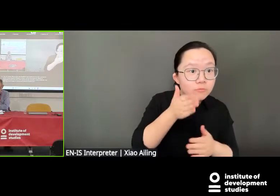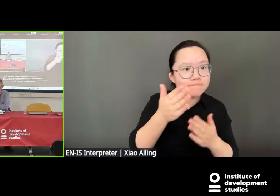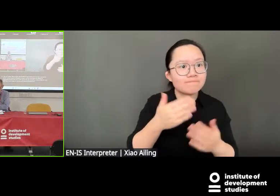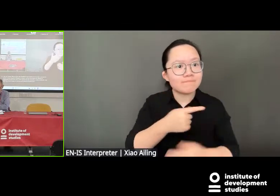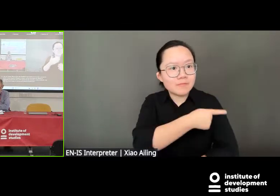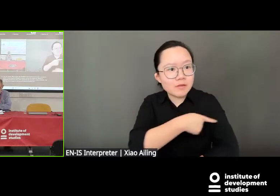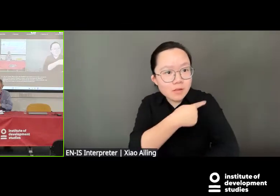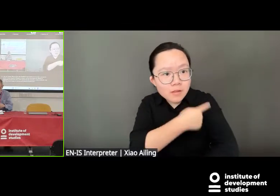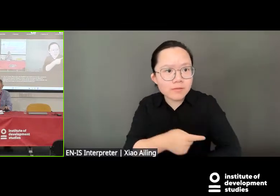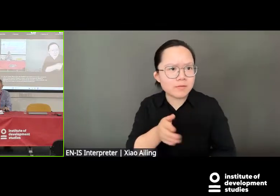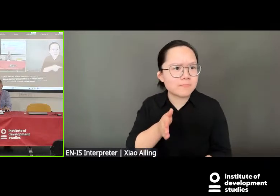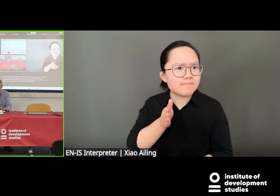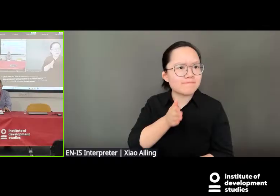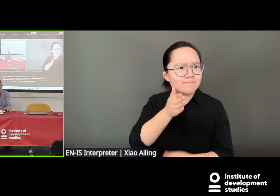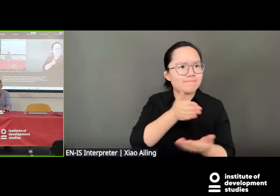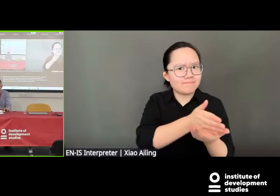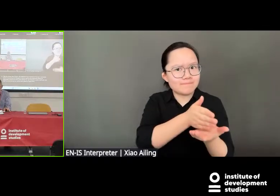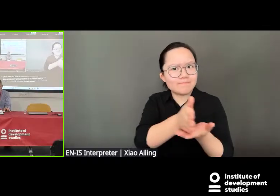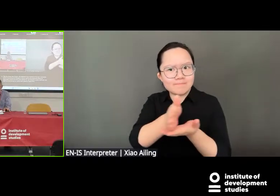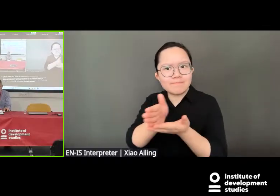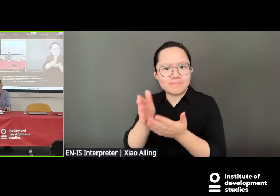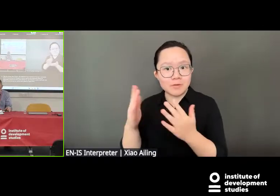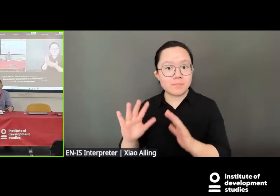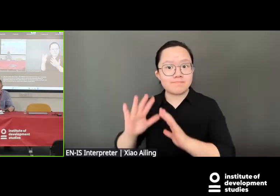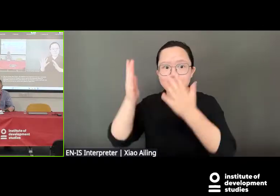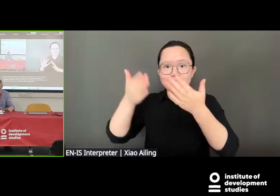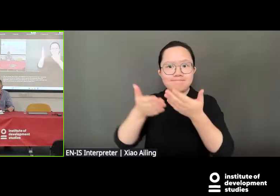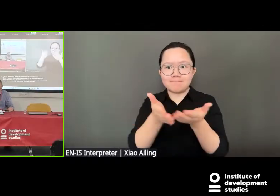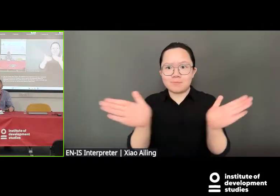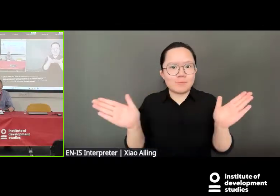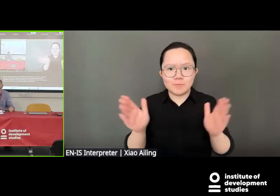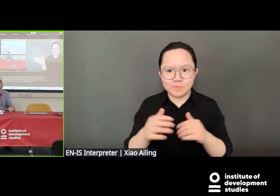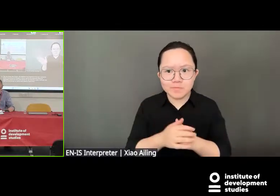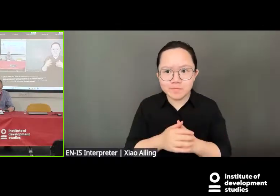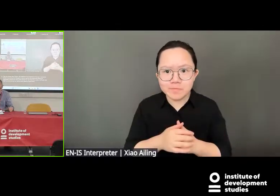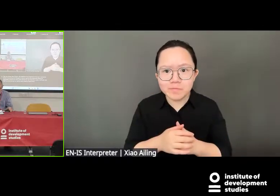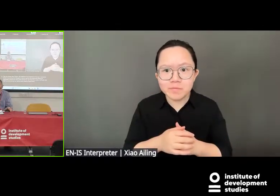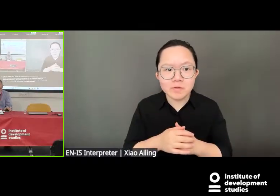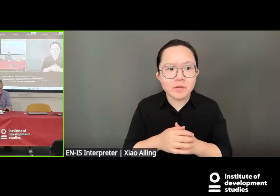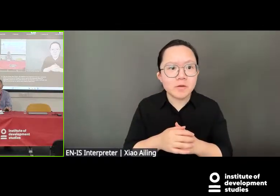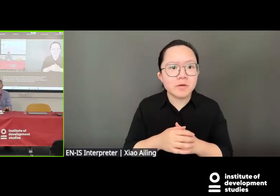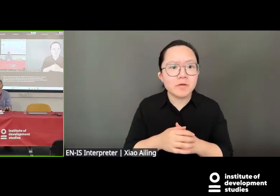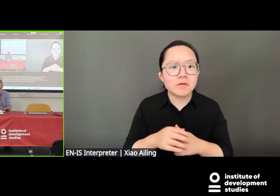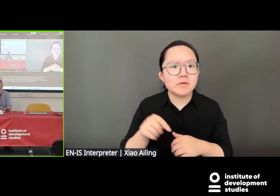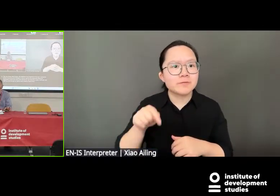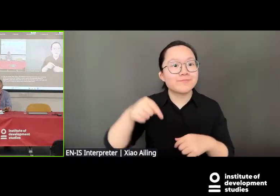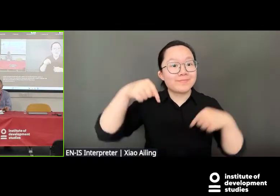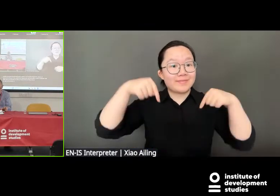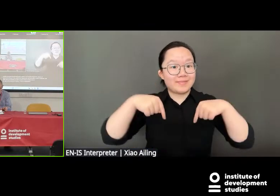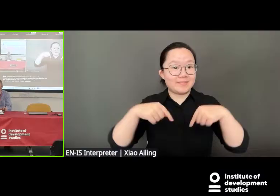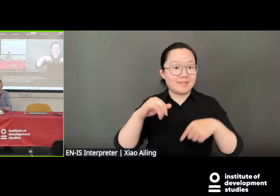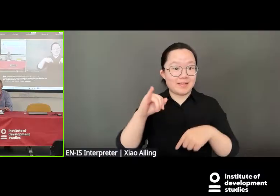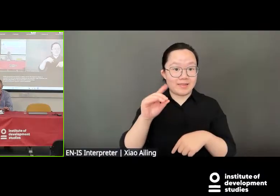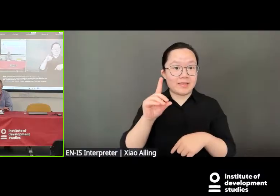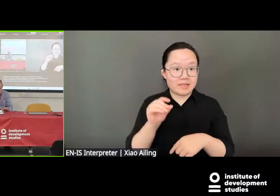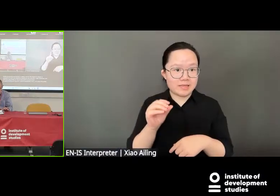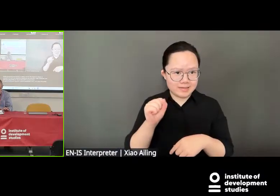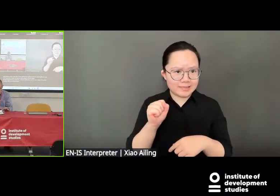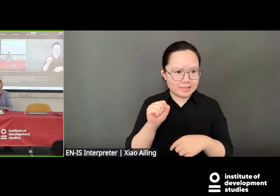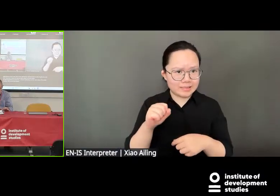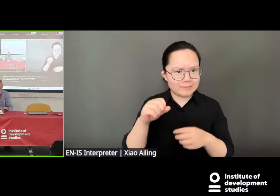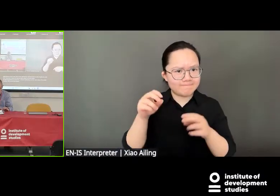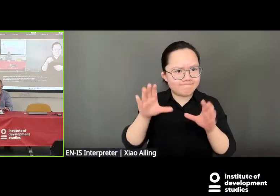research, a team of researchers here at IDS, led by Mary Wickenden, together with researchers based in